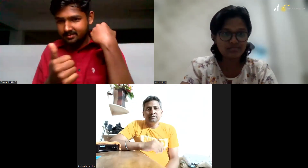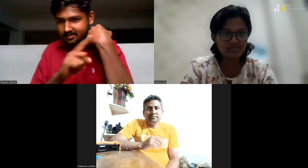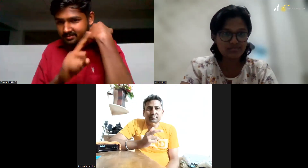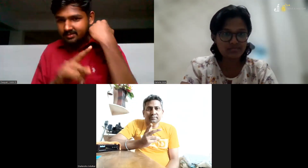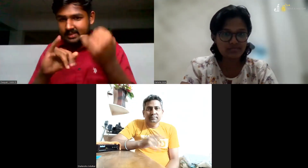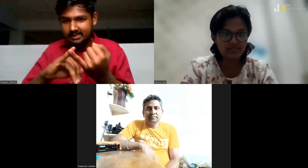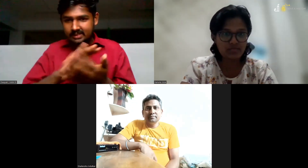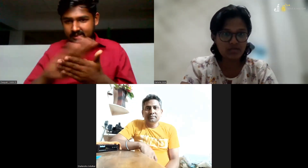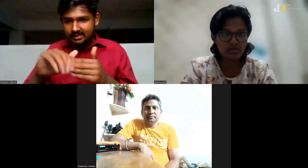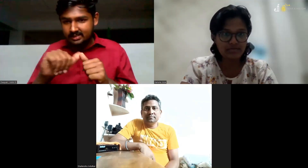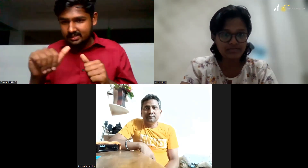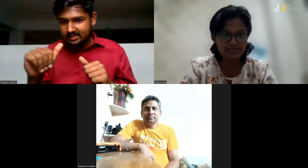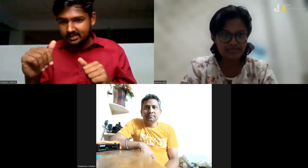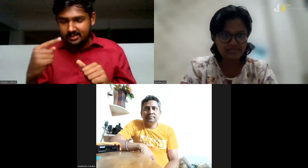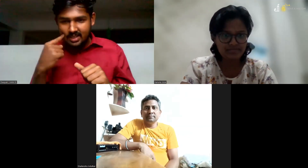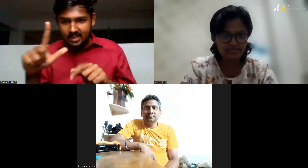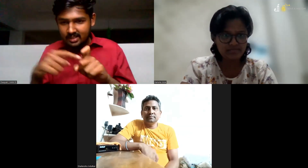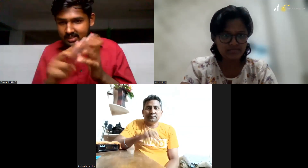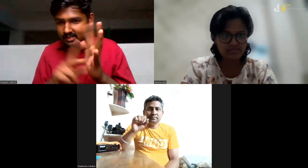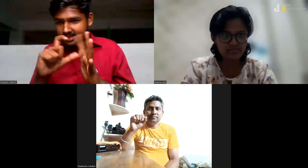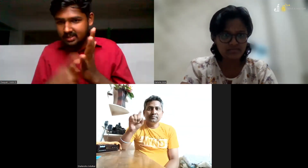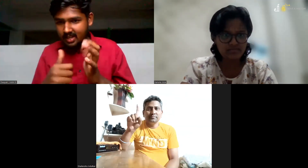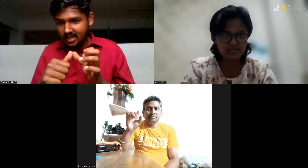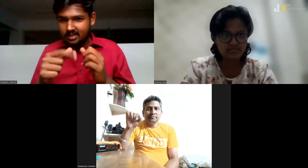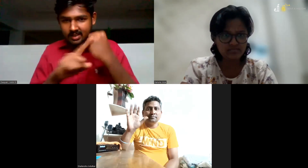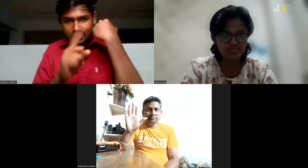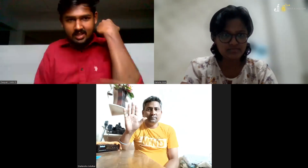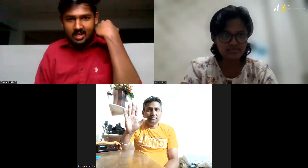Just one last question. Shalendra?